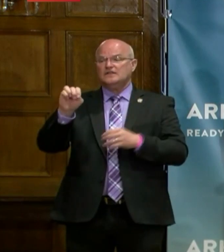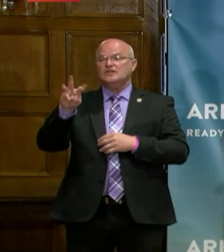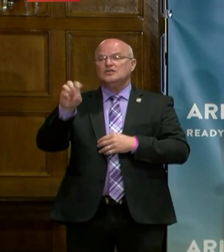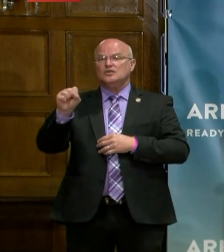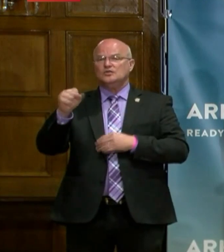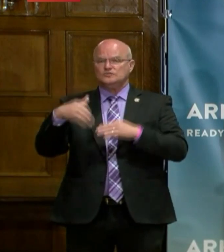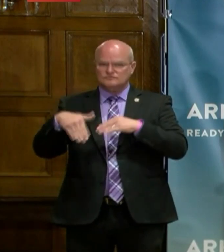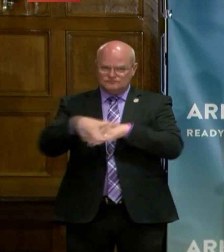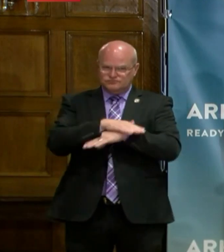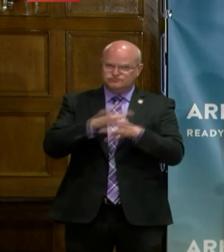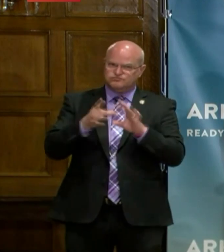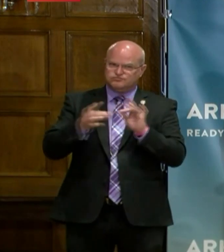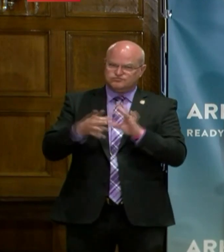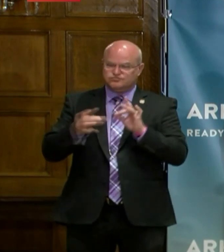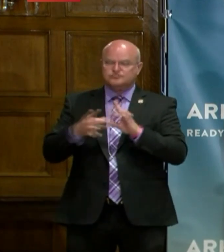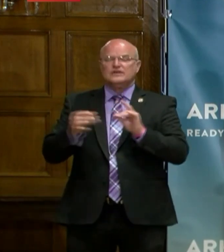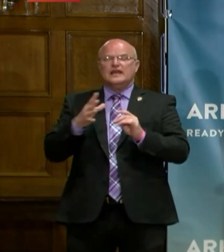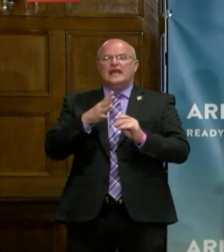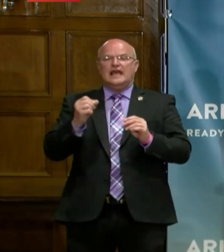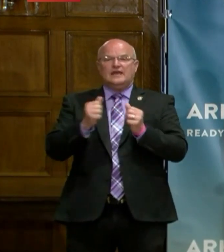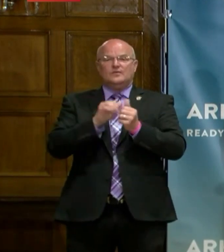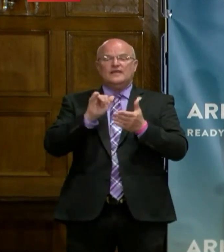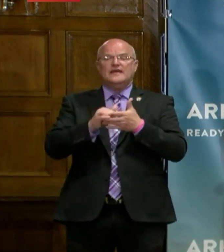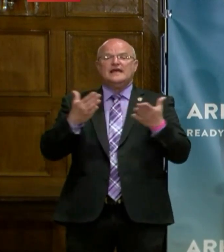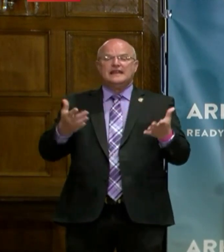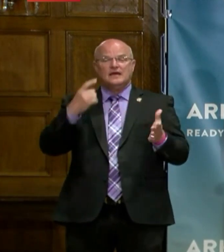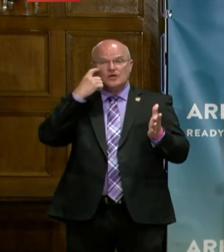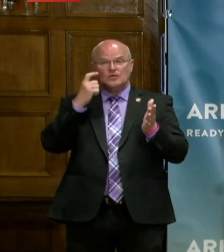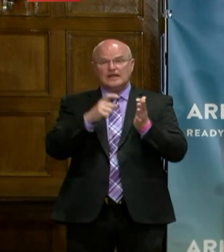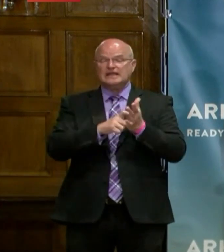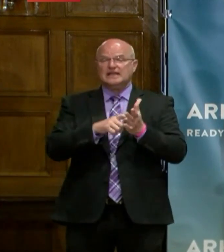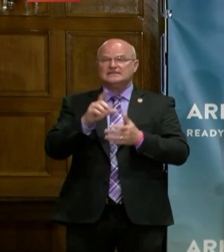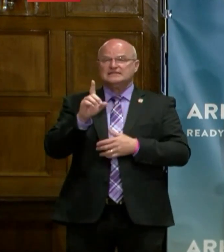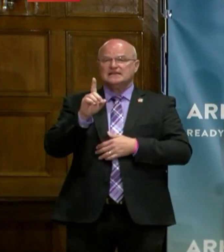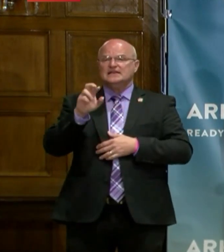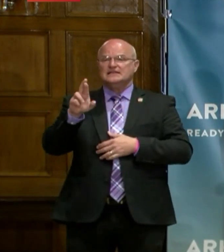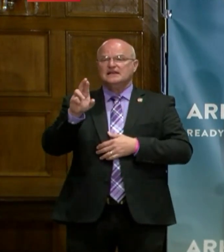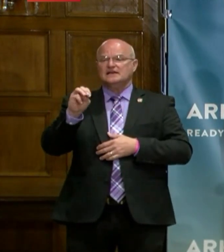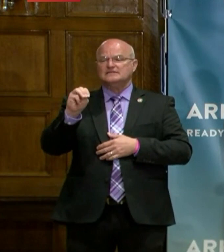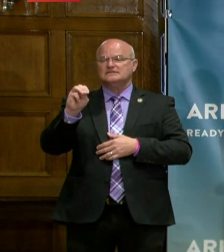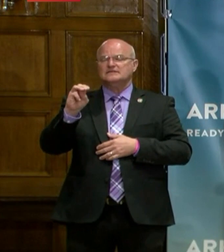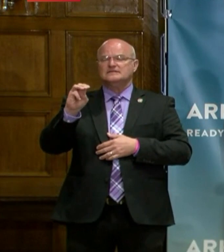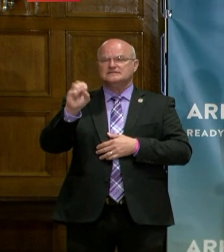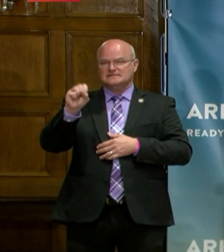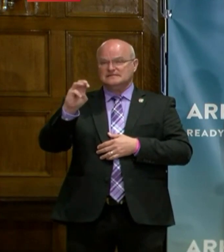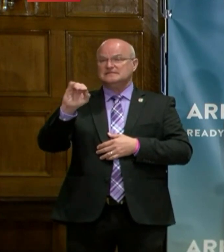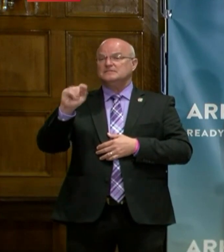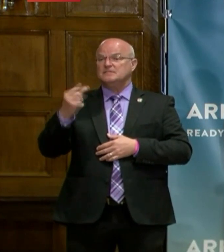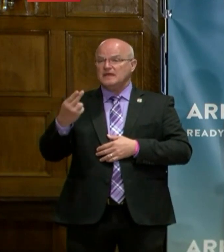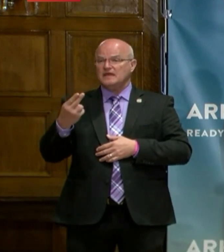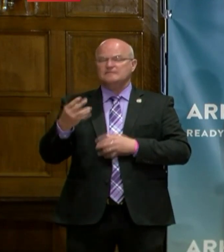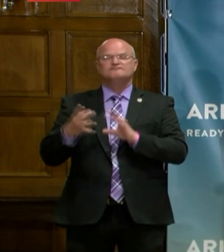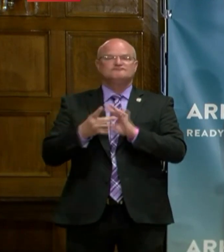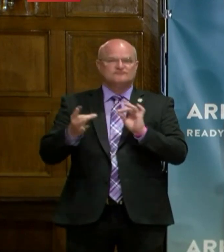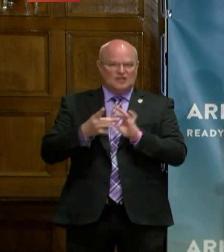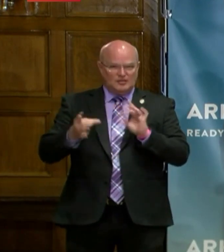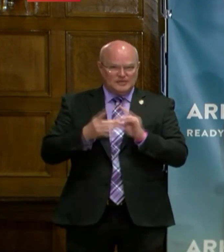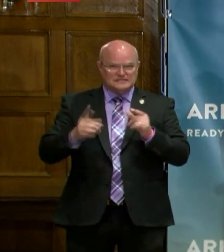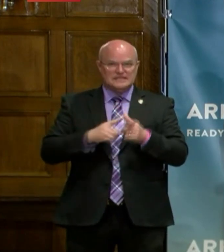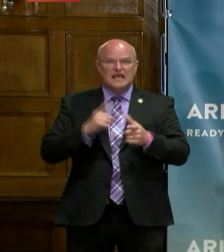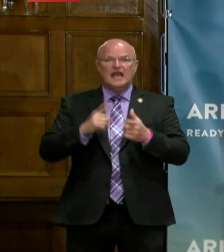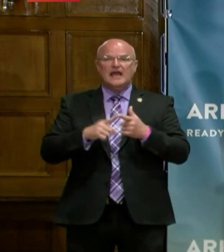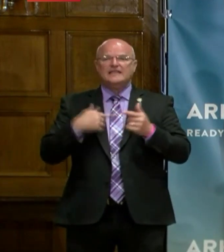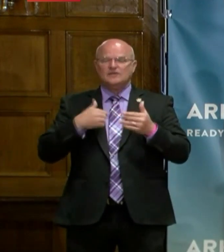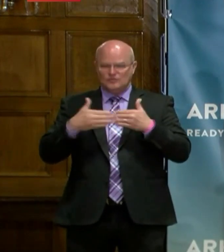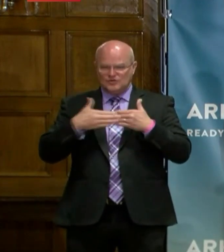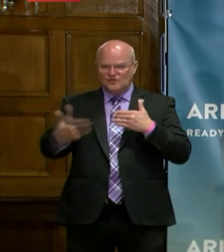a lot of coverage, and with that, let me recognize Dr. Nate Smith for his comments, and then